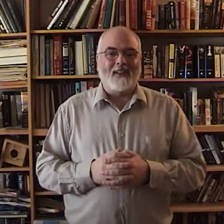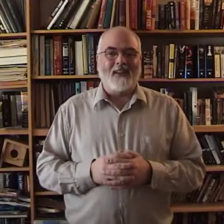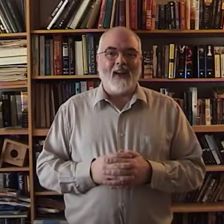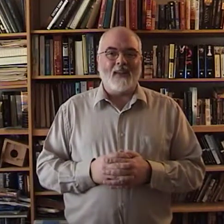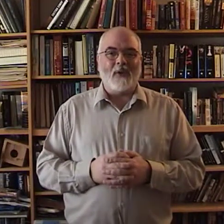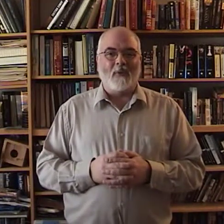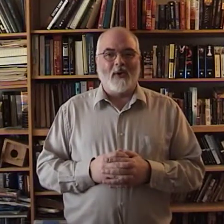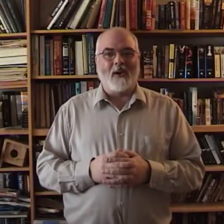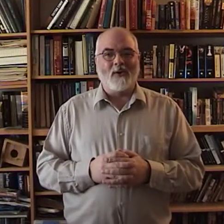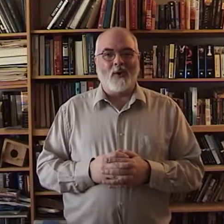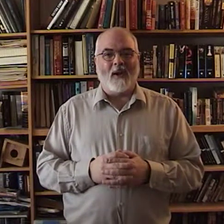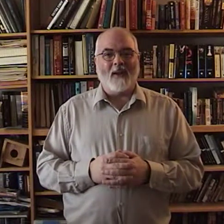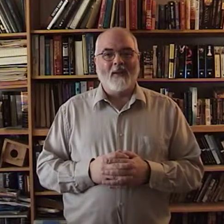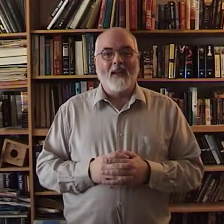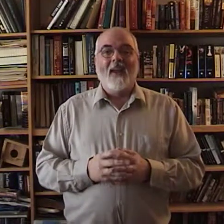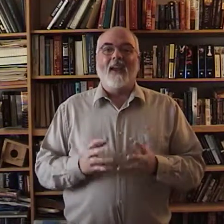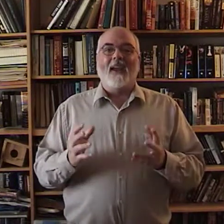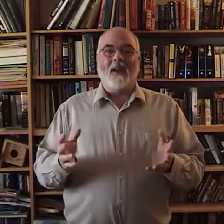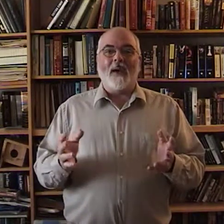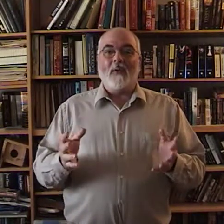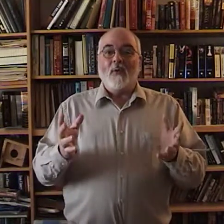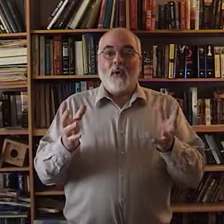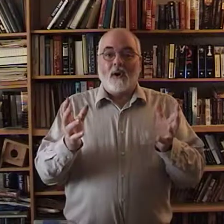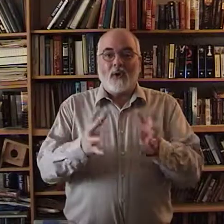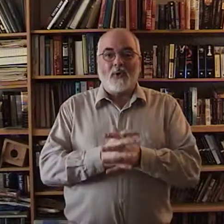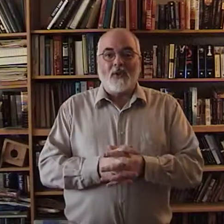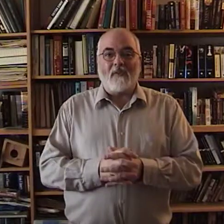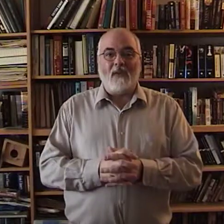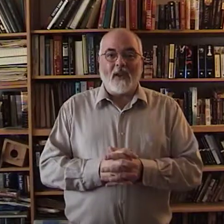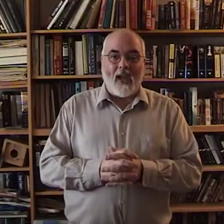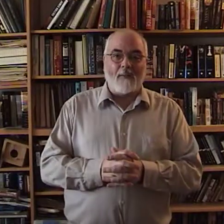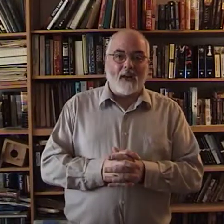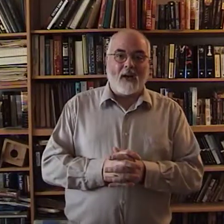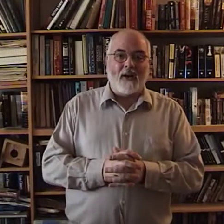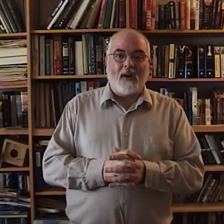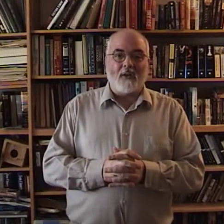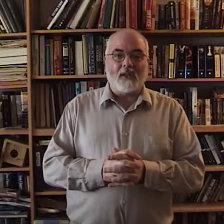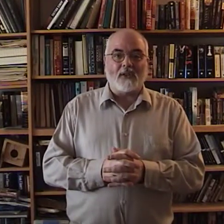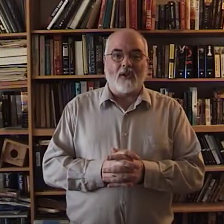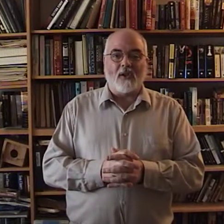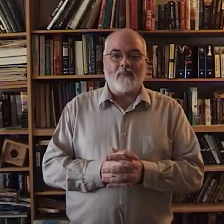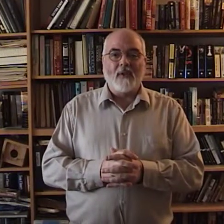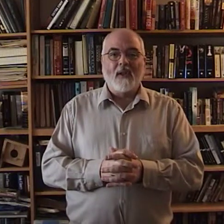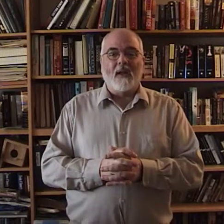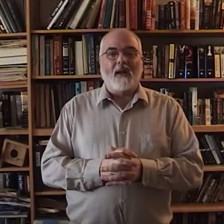I think you would really enjoy it. Anyway, we're going to go through the vocabulary on this song.